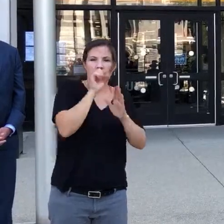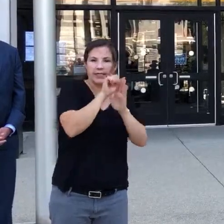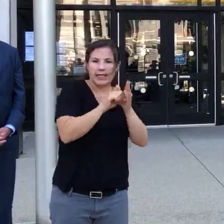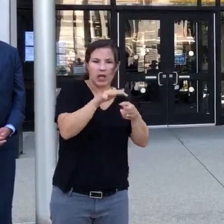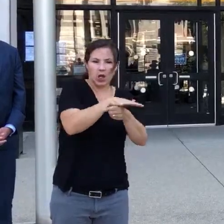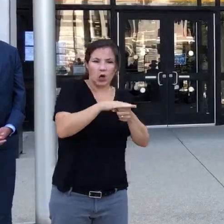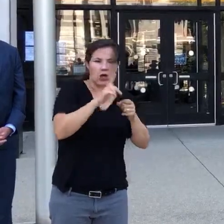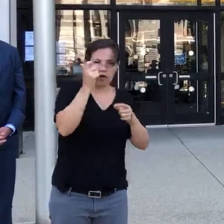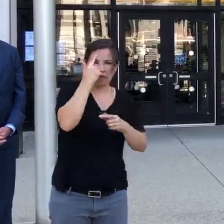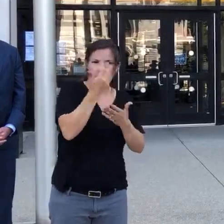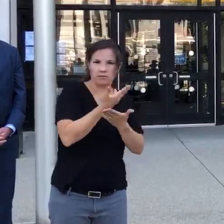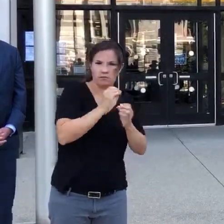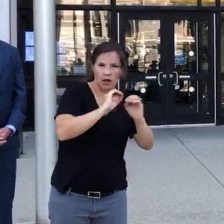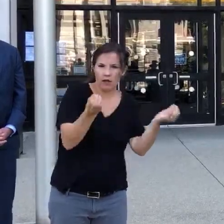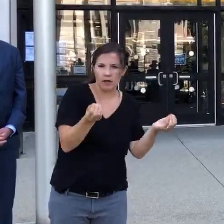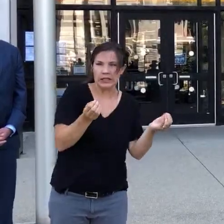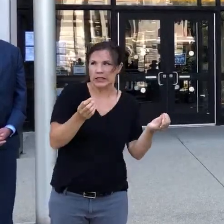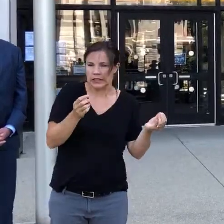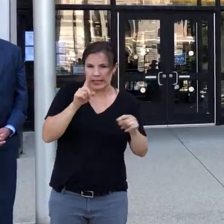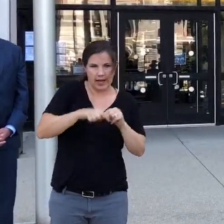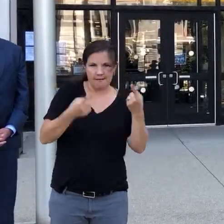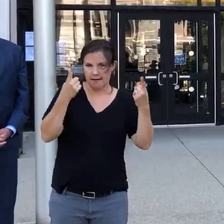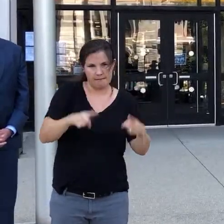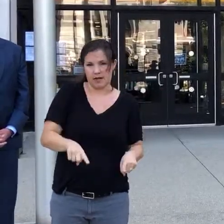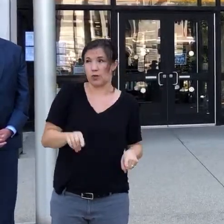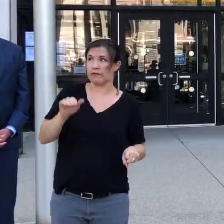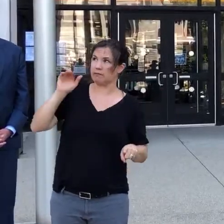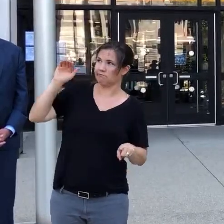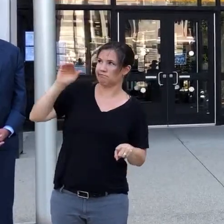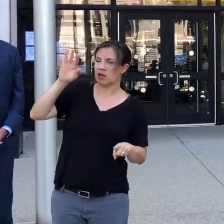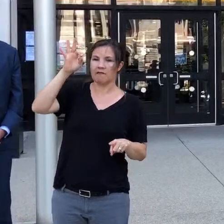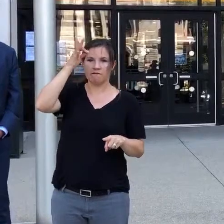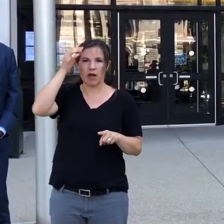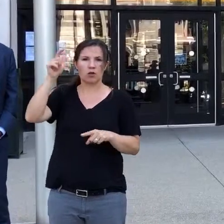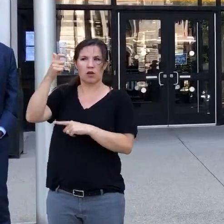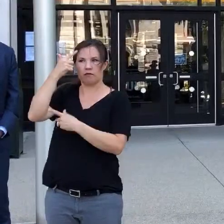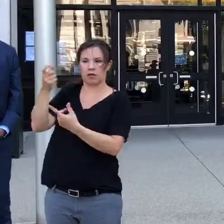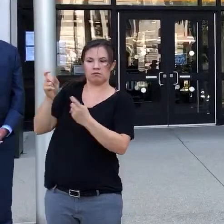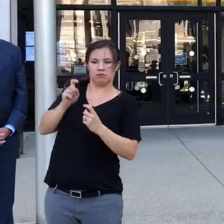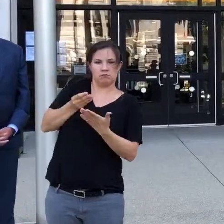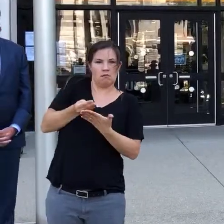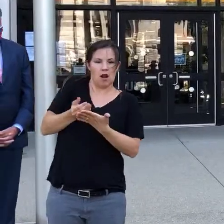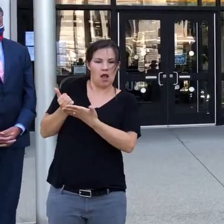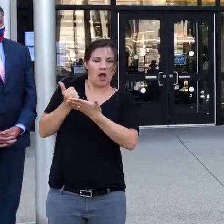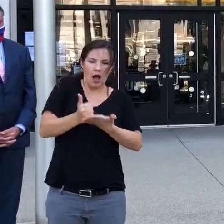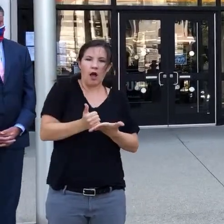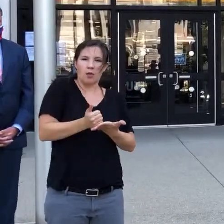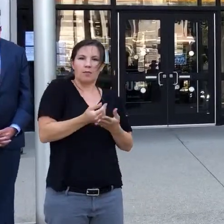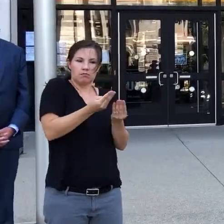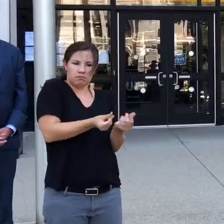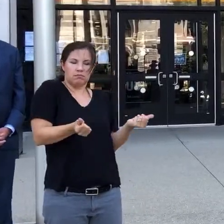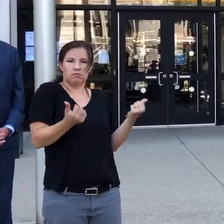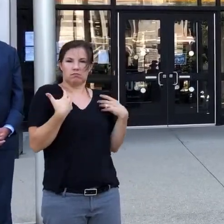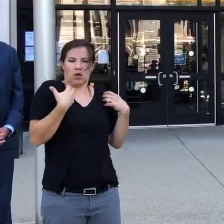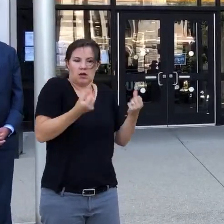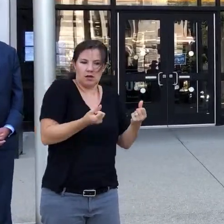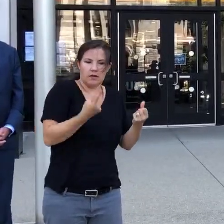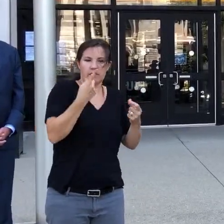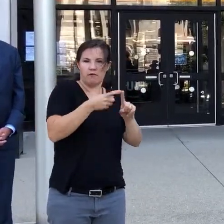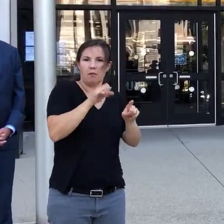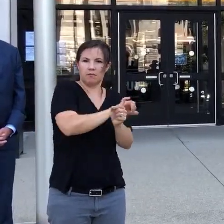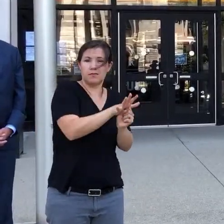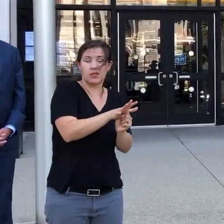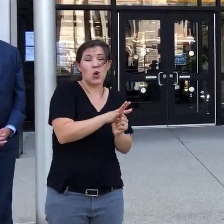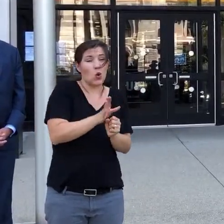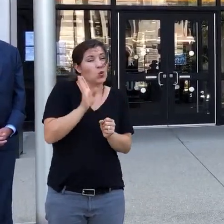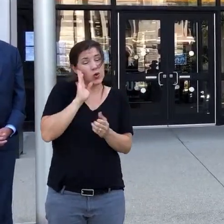We need to get assistance from the federal government for the loss of revenue that we've received as a result of the COVID-19 outbreak. And if we don't, we're going to have significant